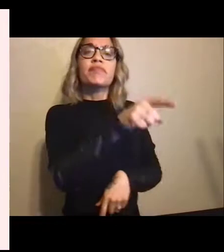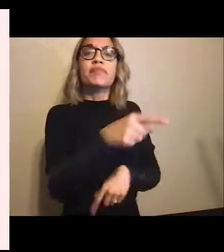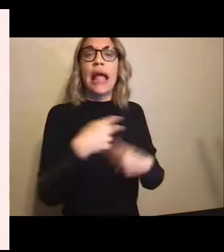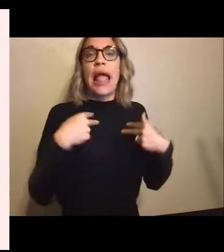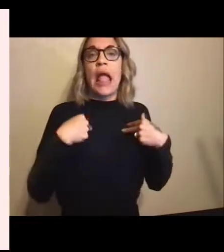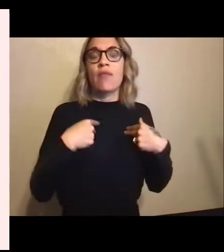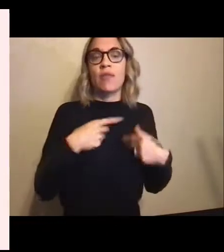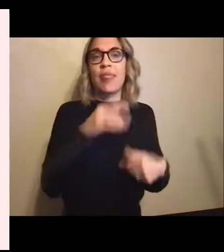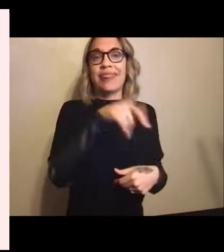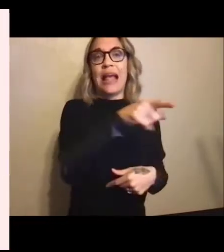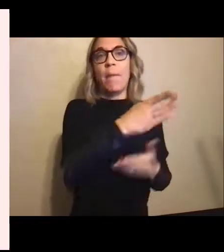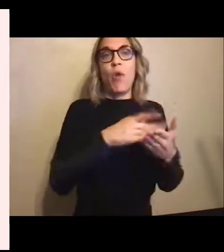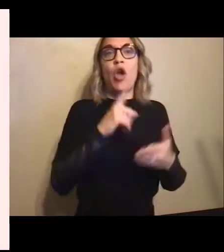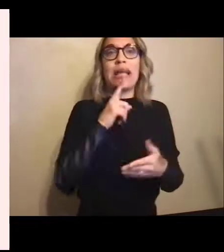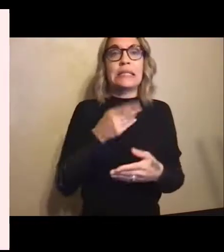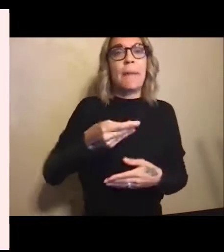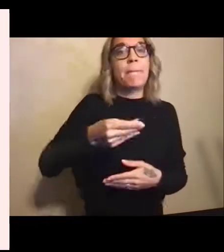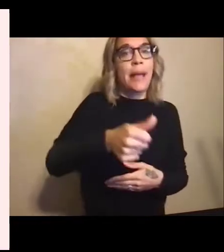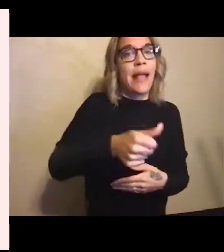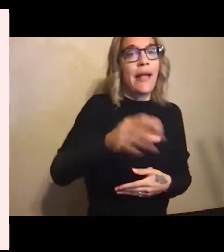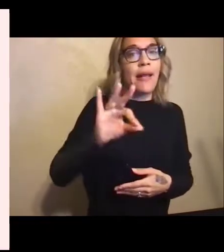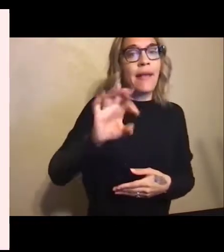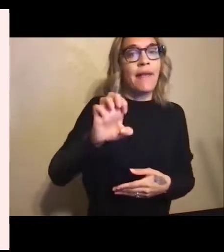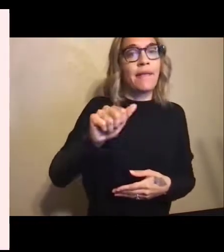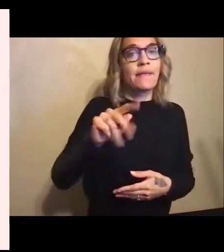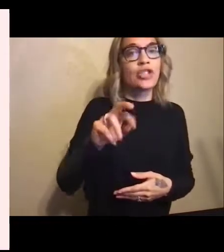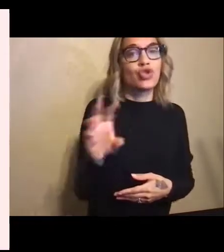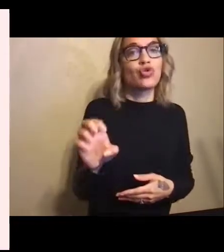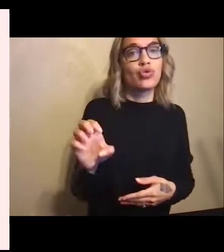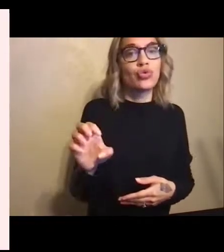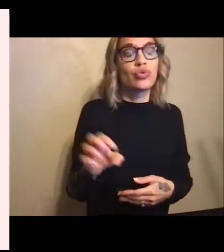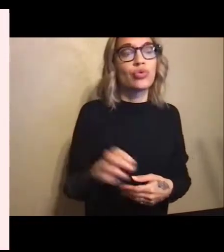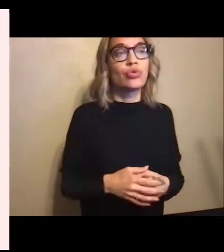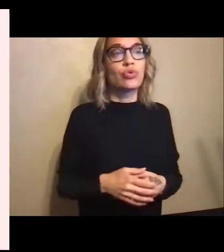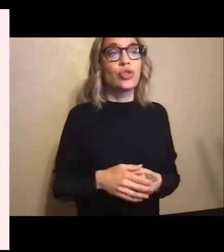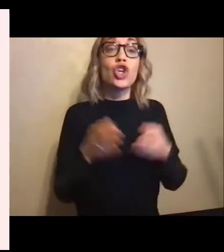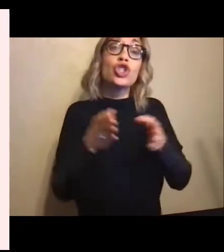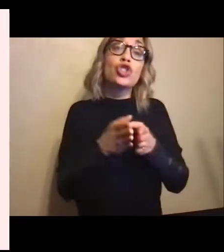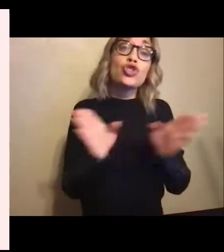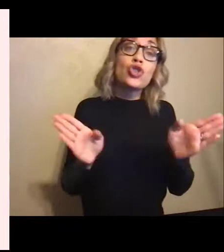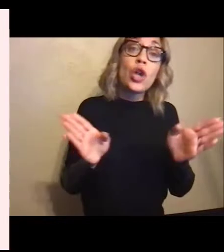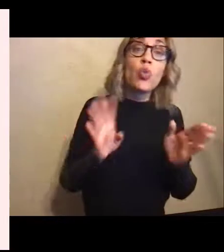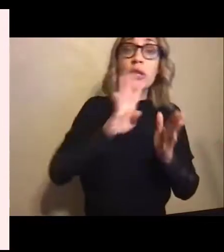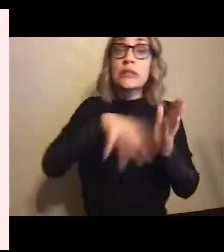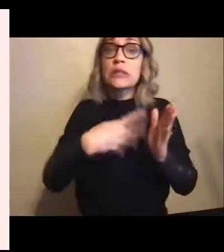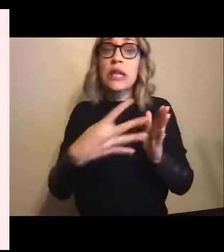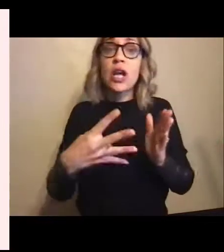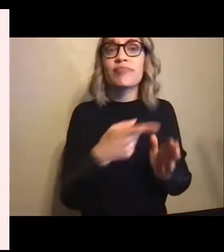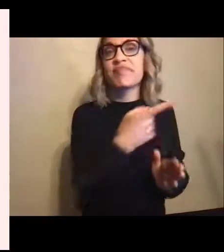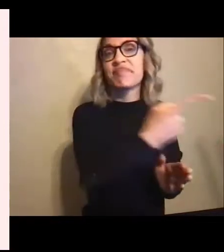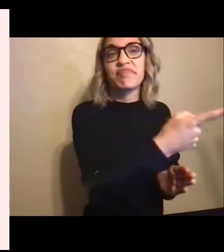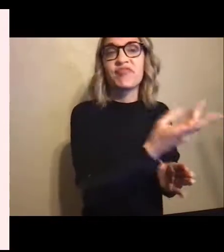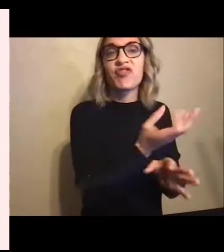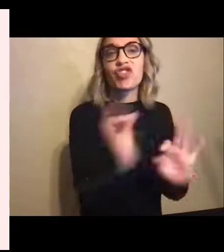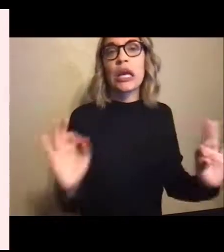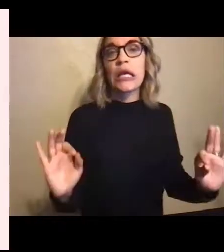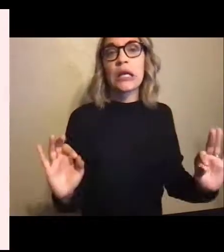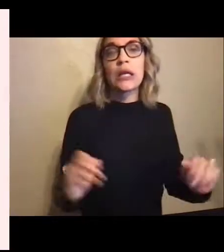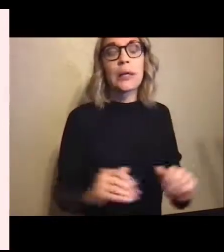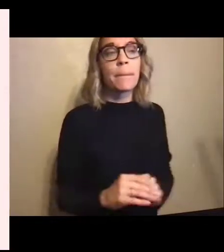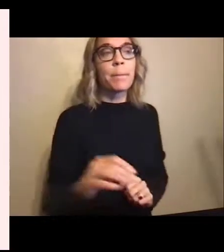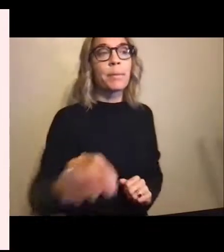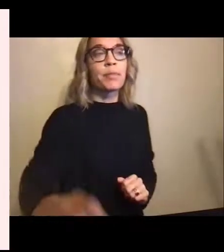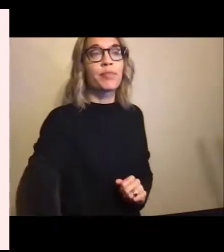text alerts or reminders as well. And that part is a paid feature, but you are able to tier up if you